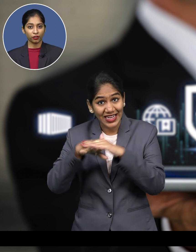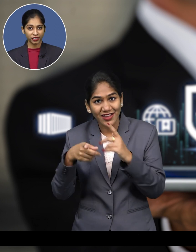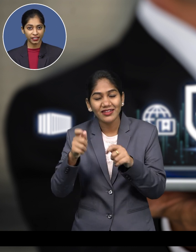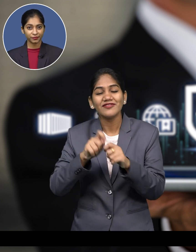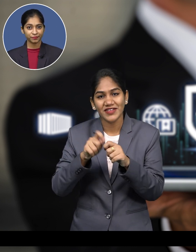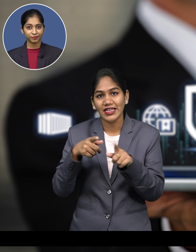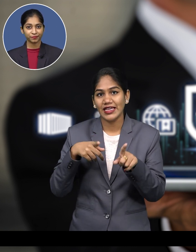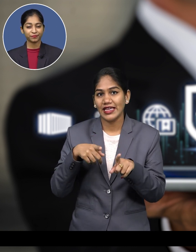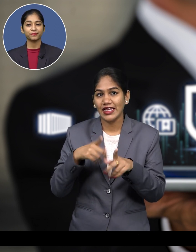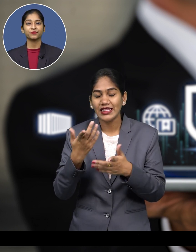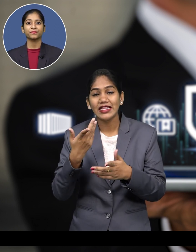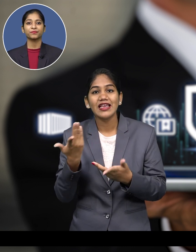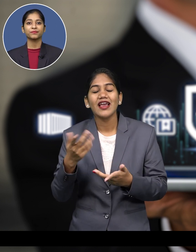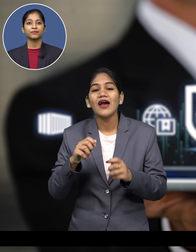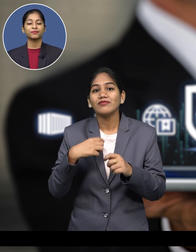laundry,